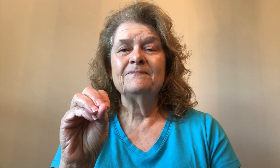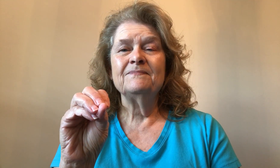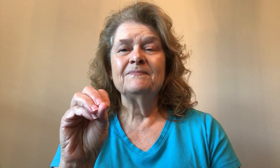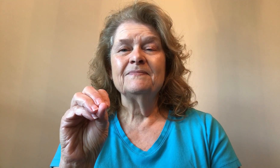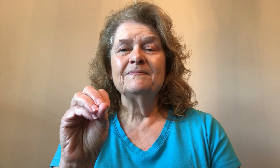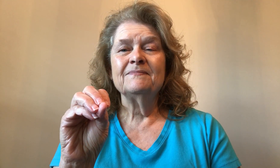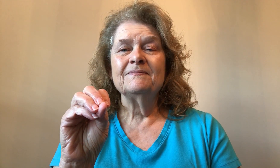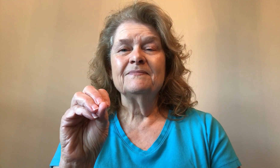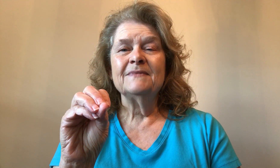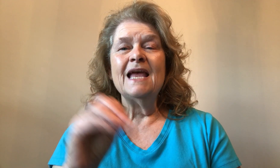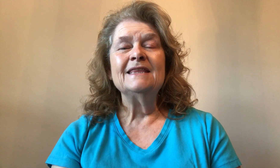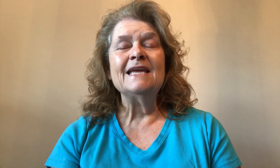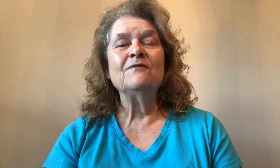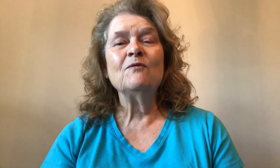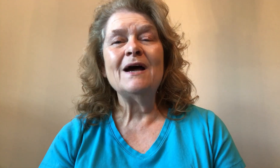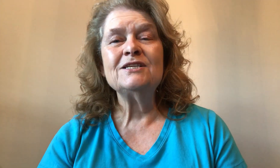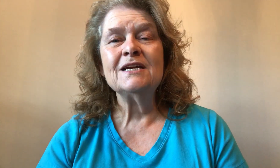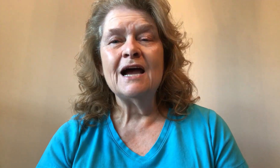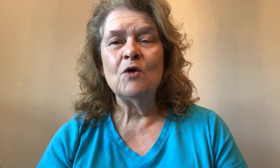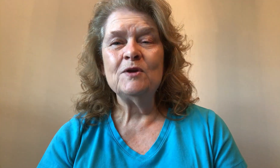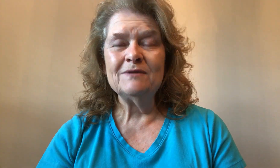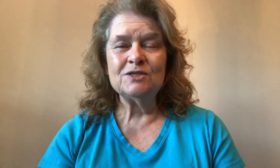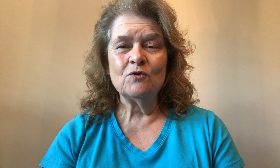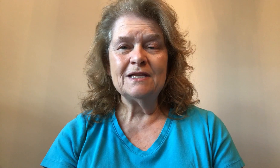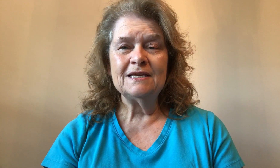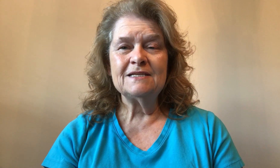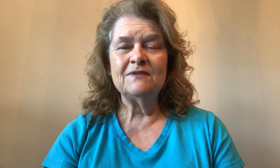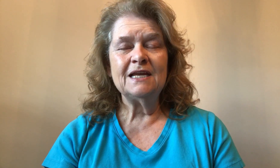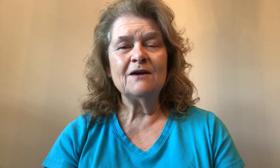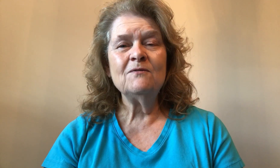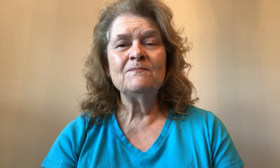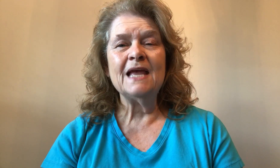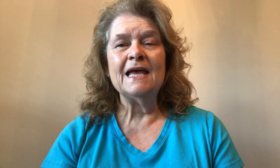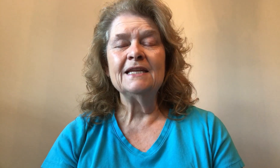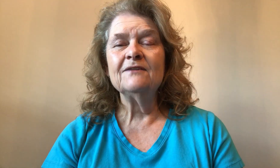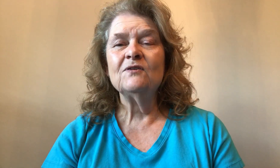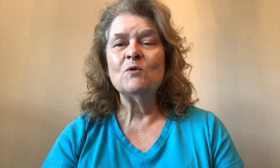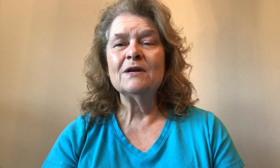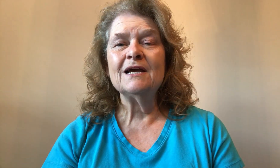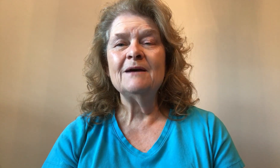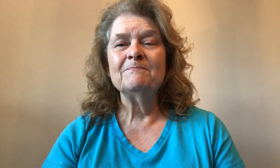Thank you for watching. I hope you enjoyed this video and look for more to come.